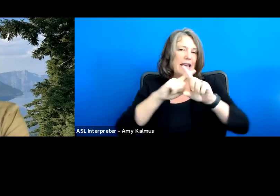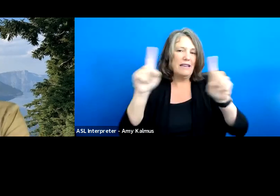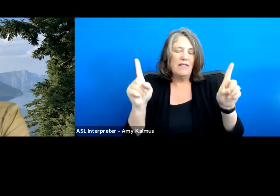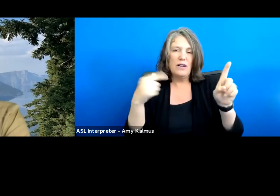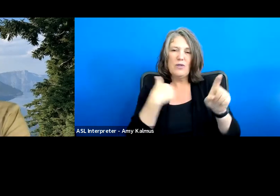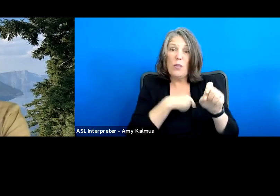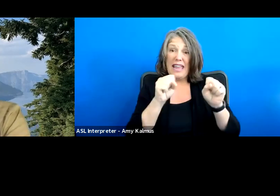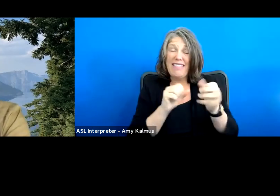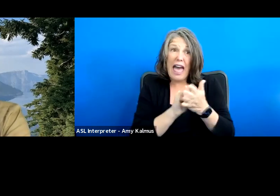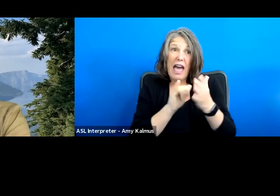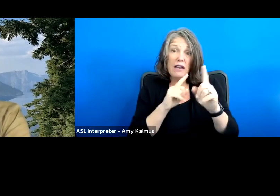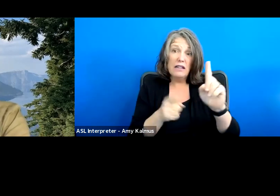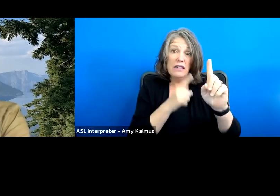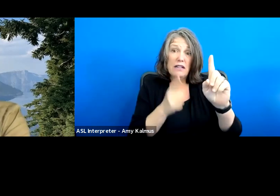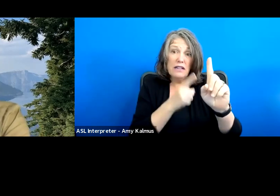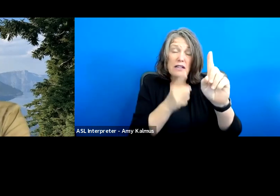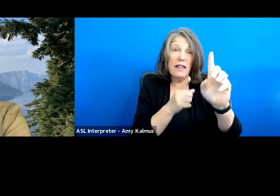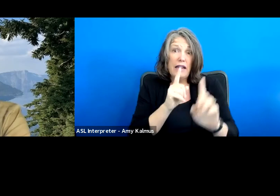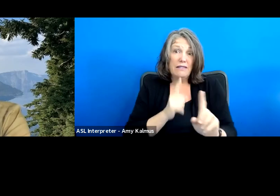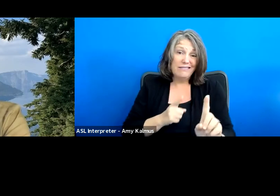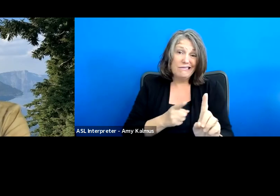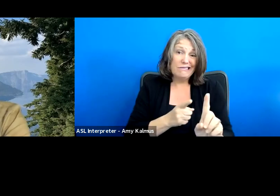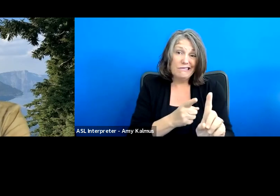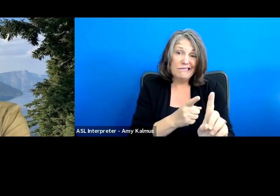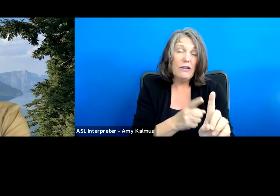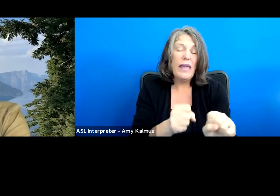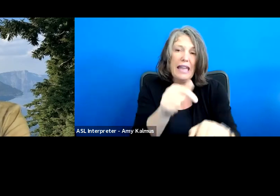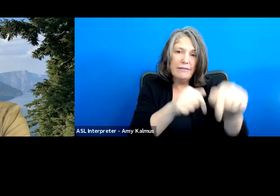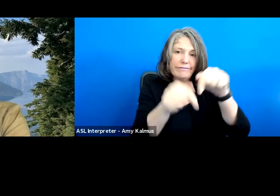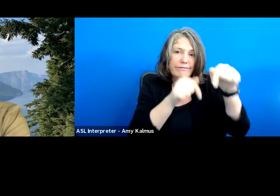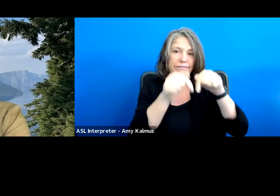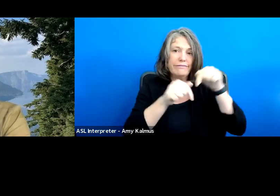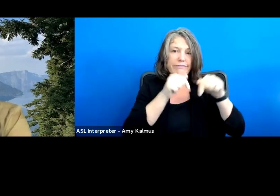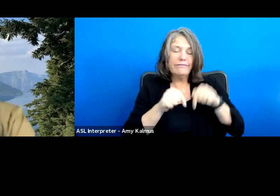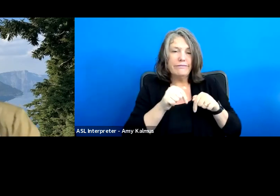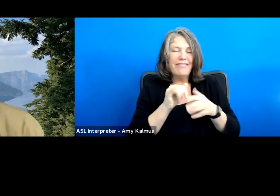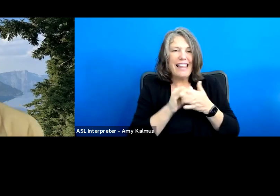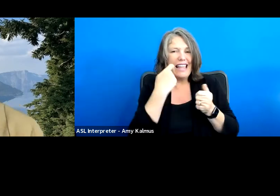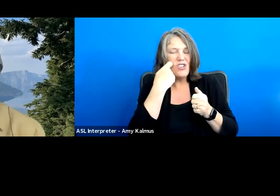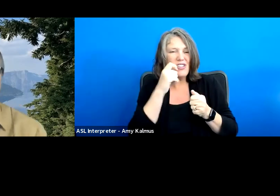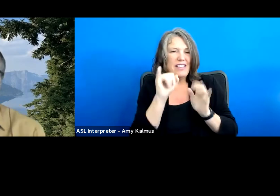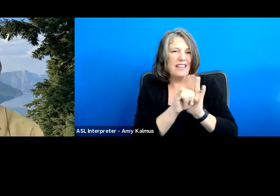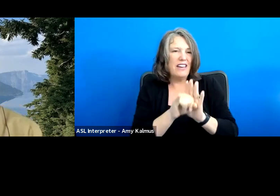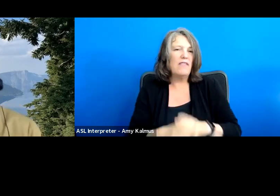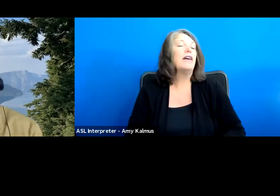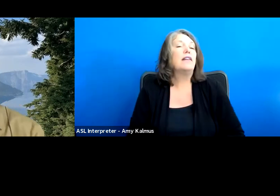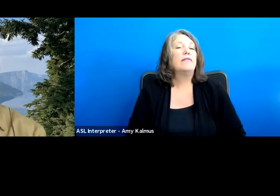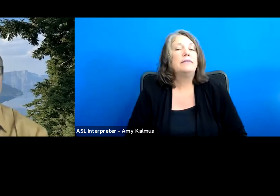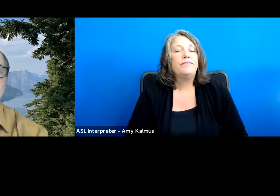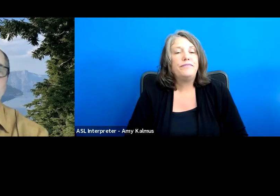reverse the course of this work, of the research trends I just identified.